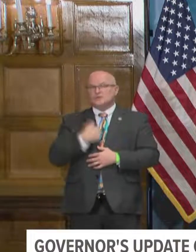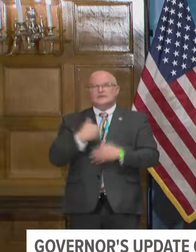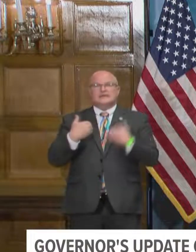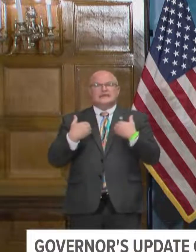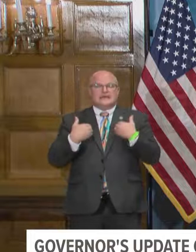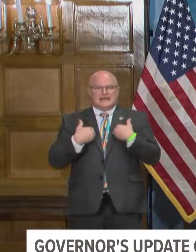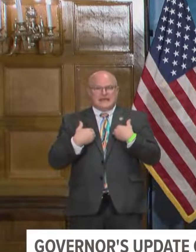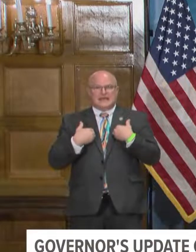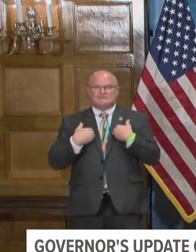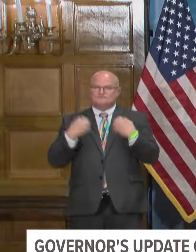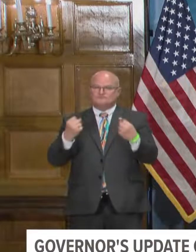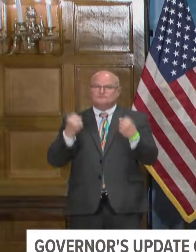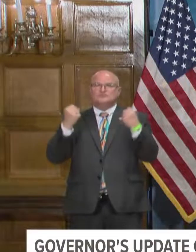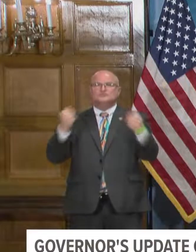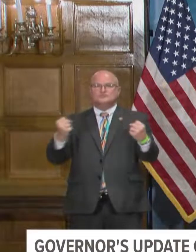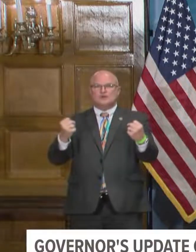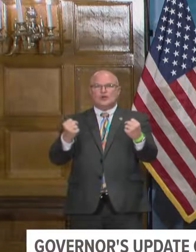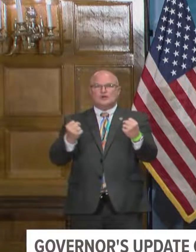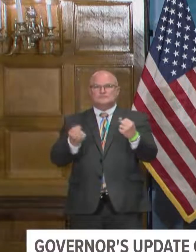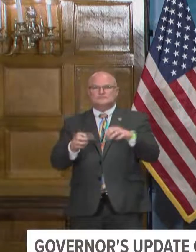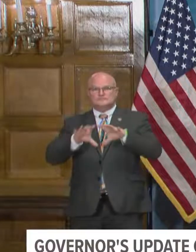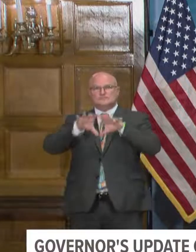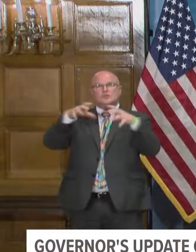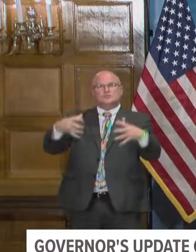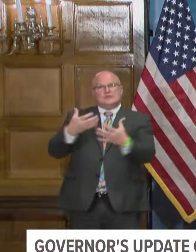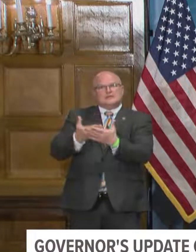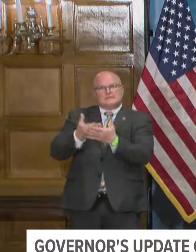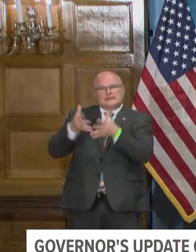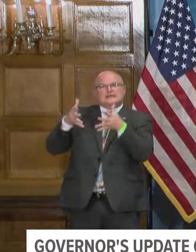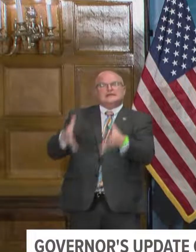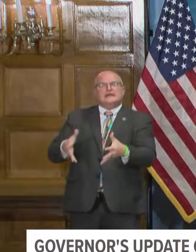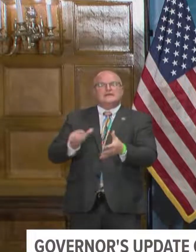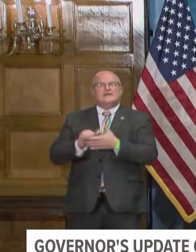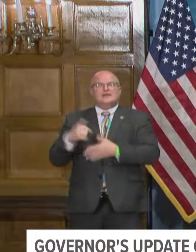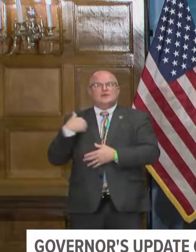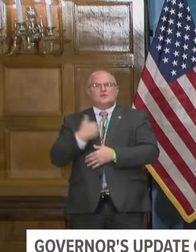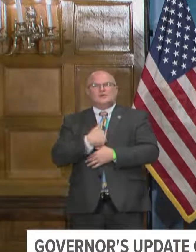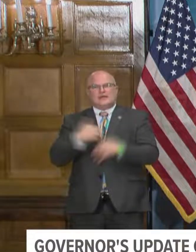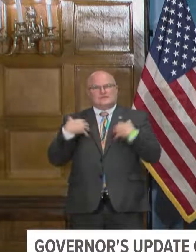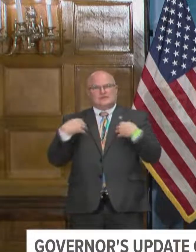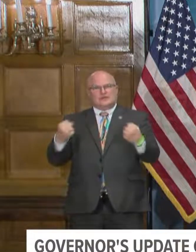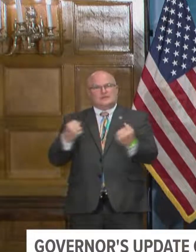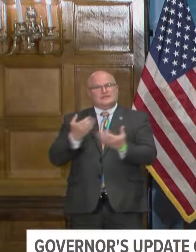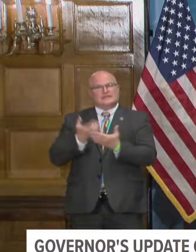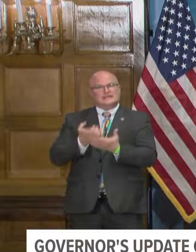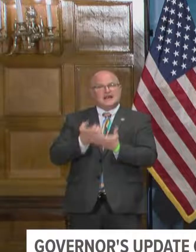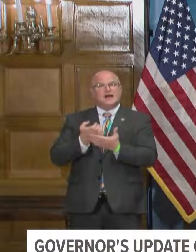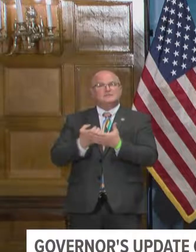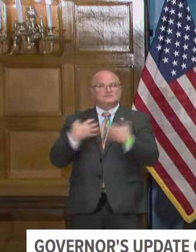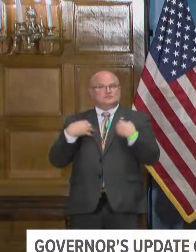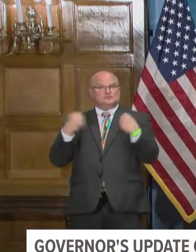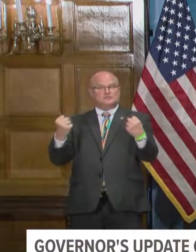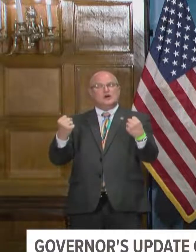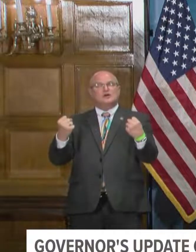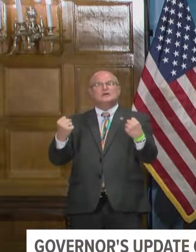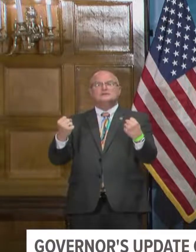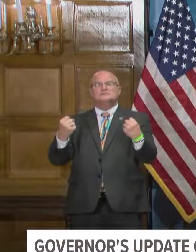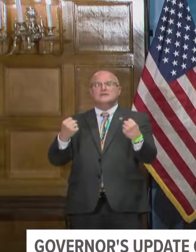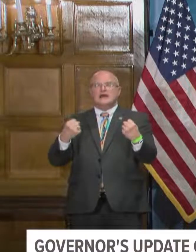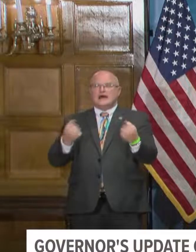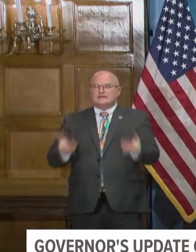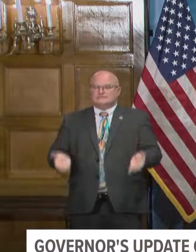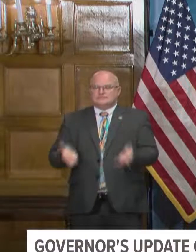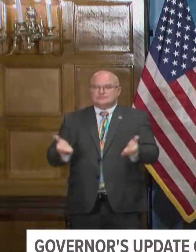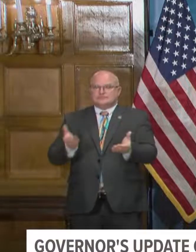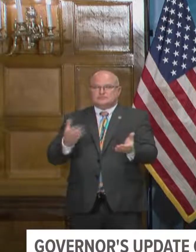a strong surplus here, the fact that we have a recovering economy that's strong, I would urge the White House